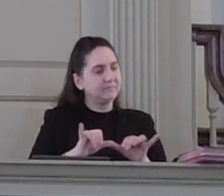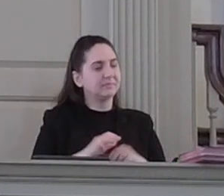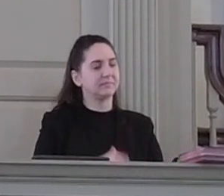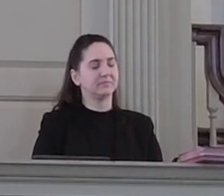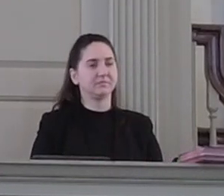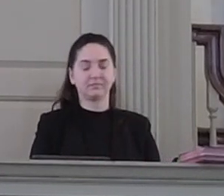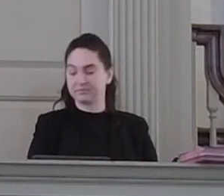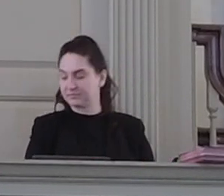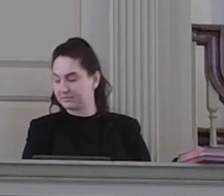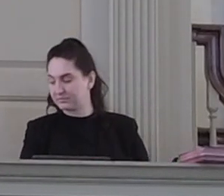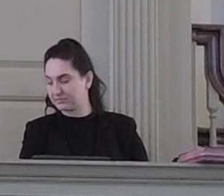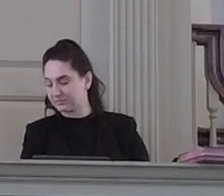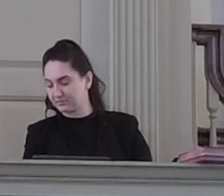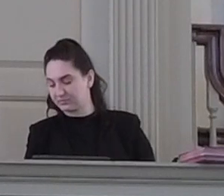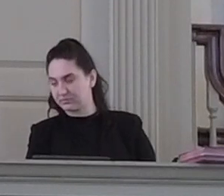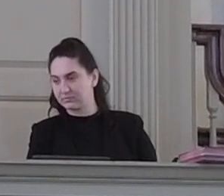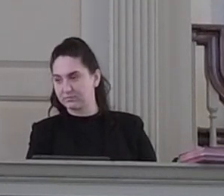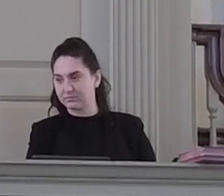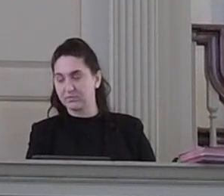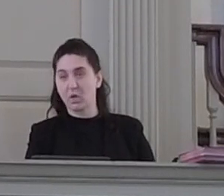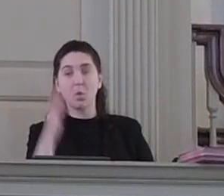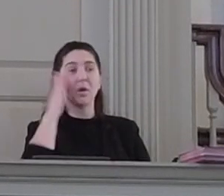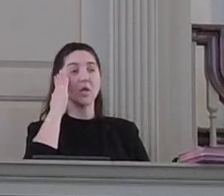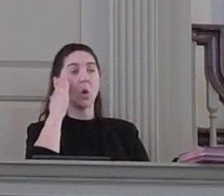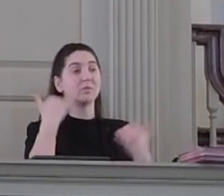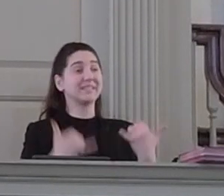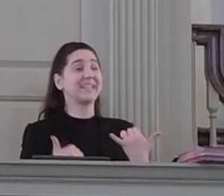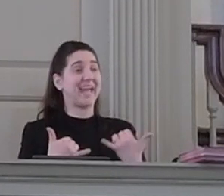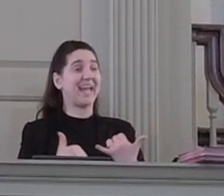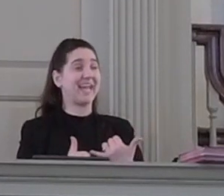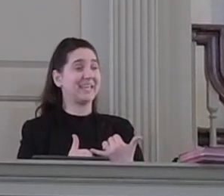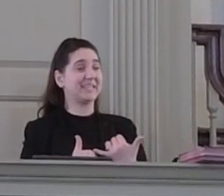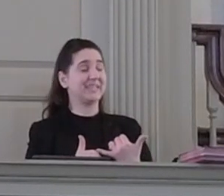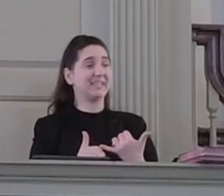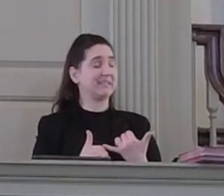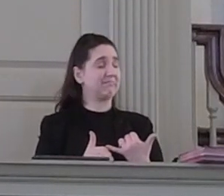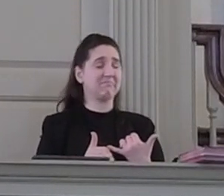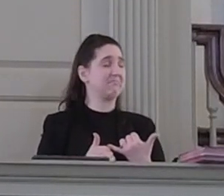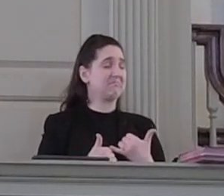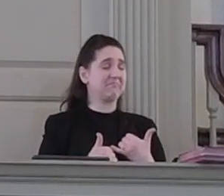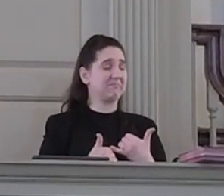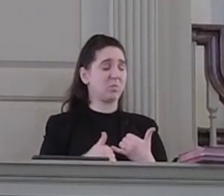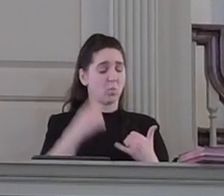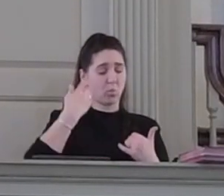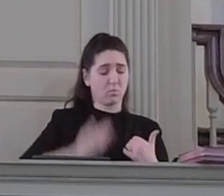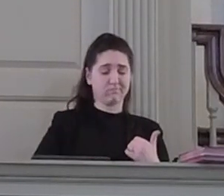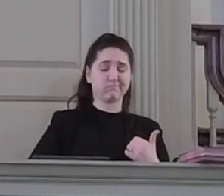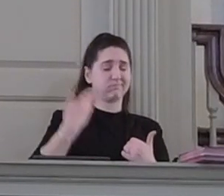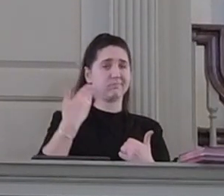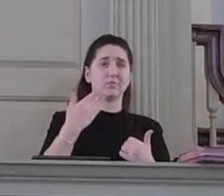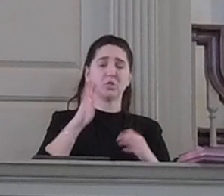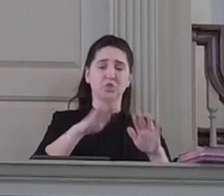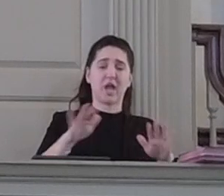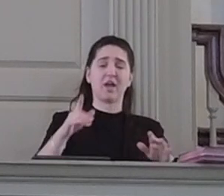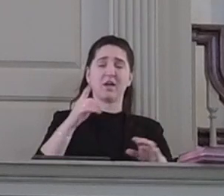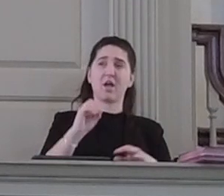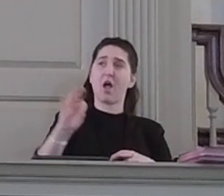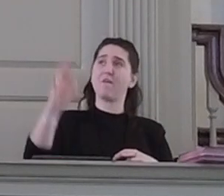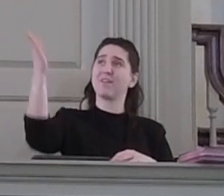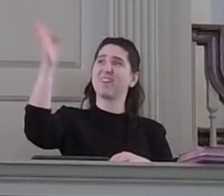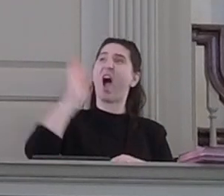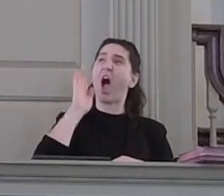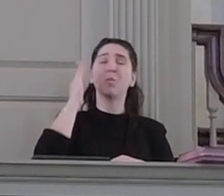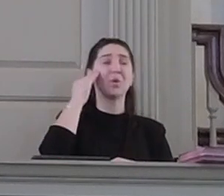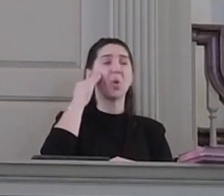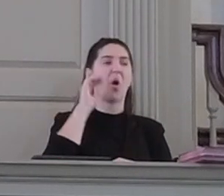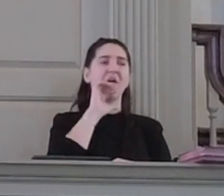We know that to this day it is not easy to be a child of God and a follower of Jesus. We